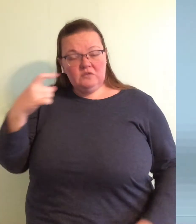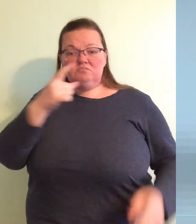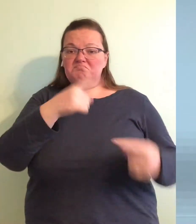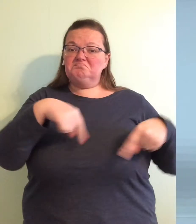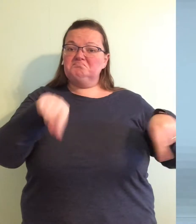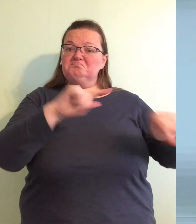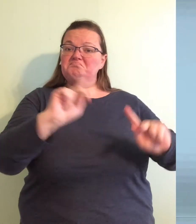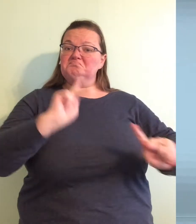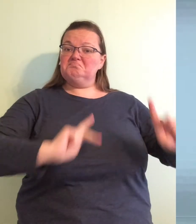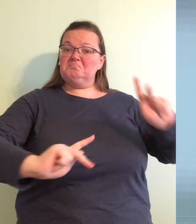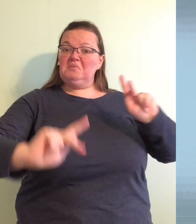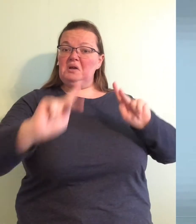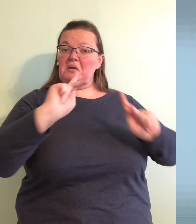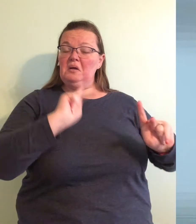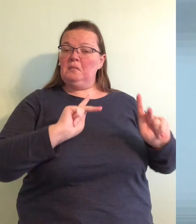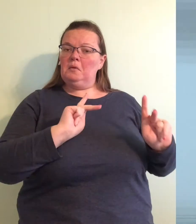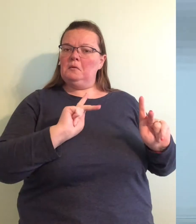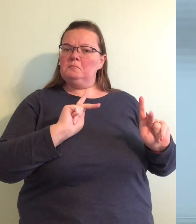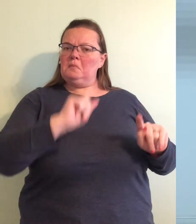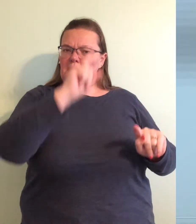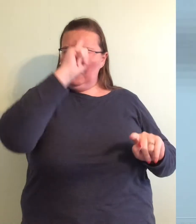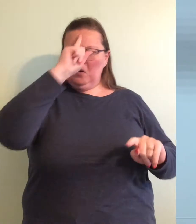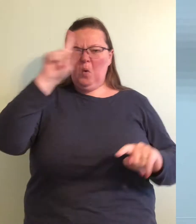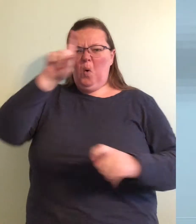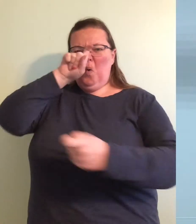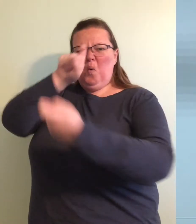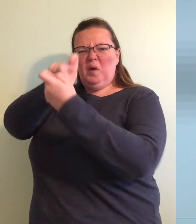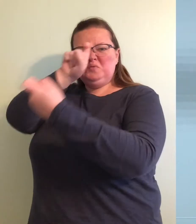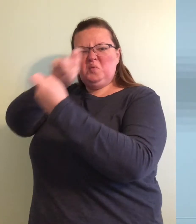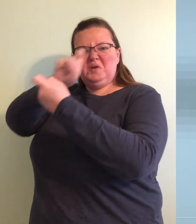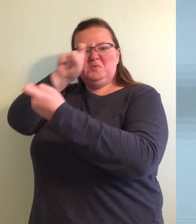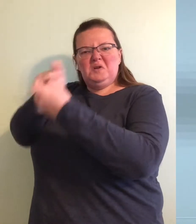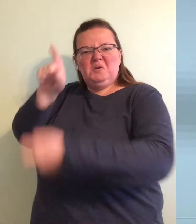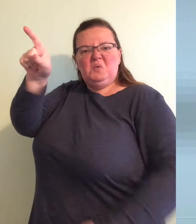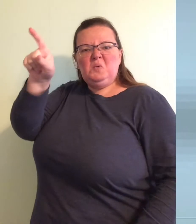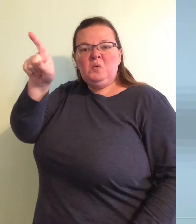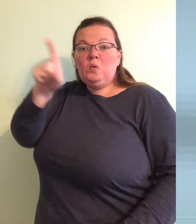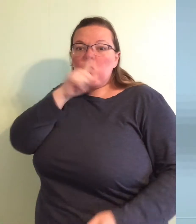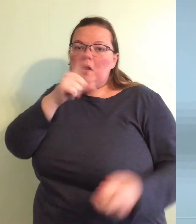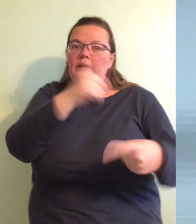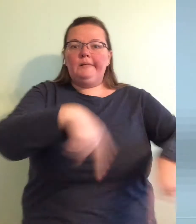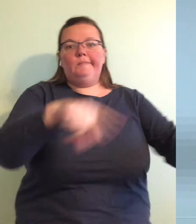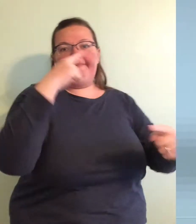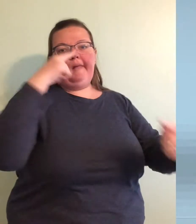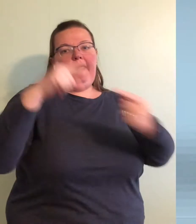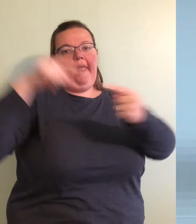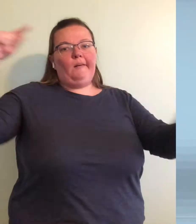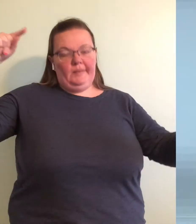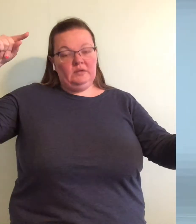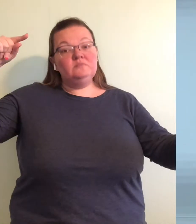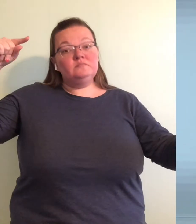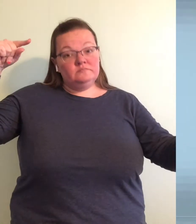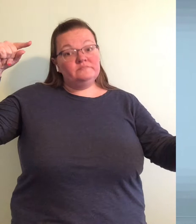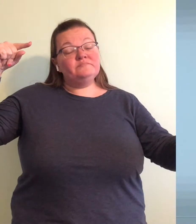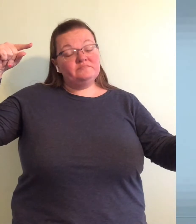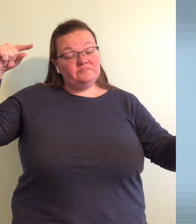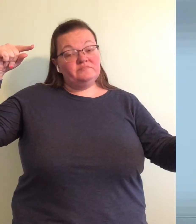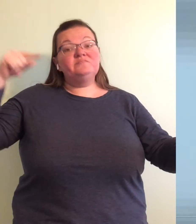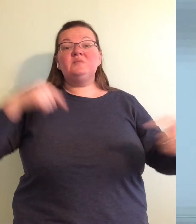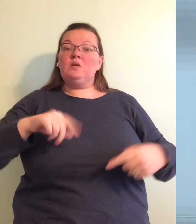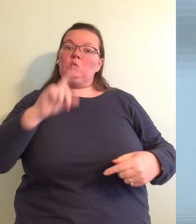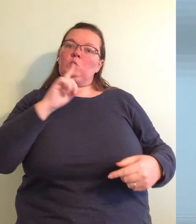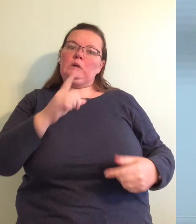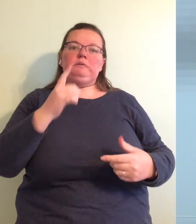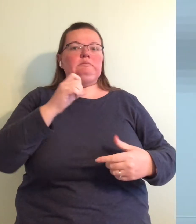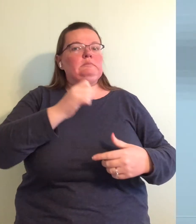all these people who say nasty things about her are her enemies, and probably half of it's true. She was jolly nice to